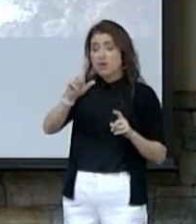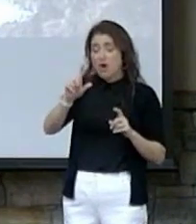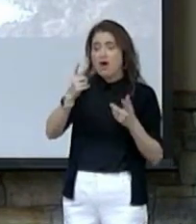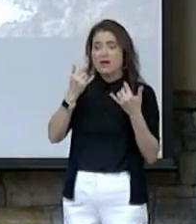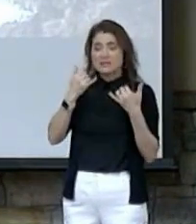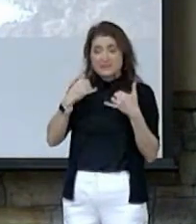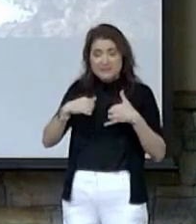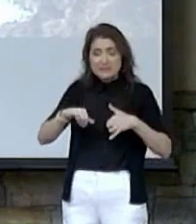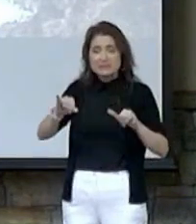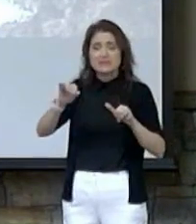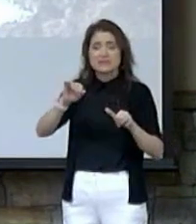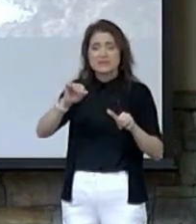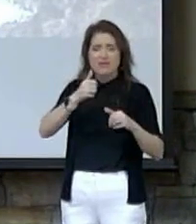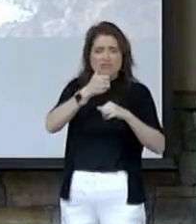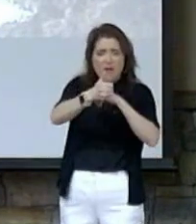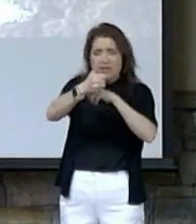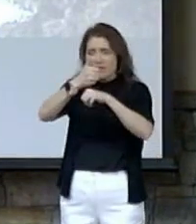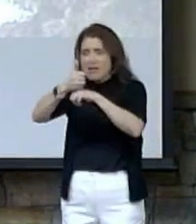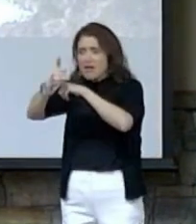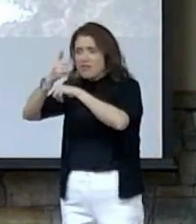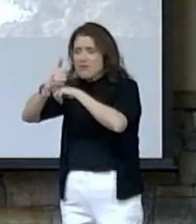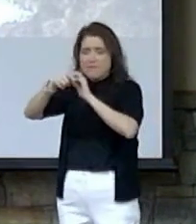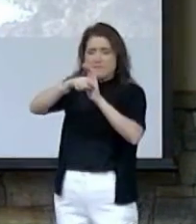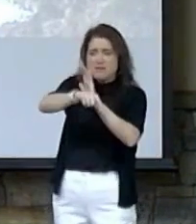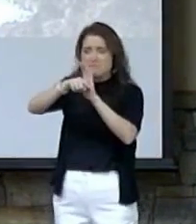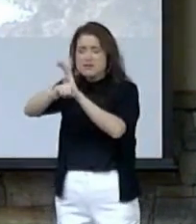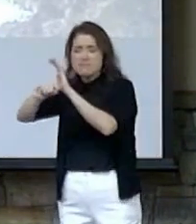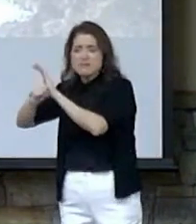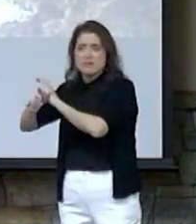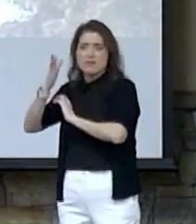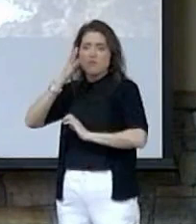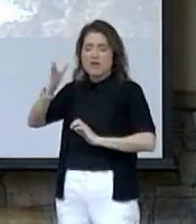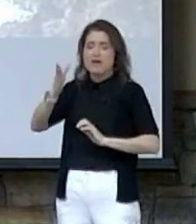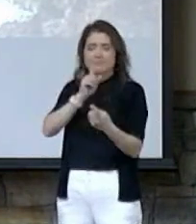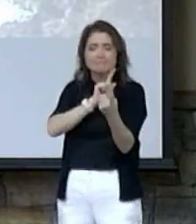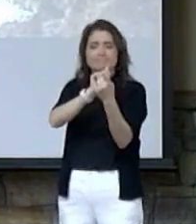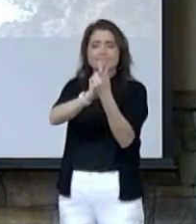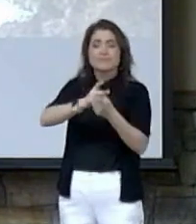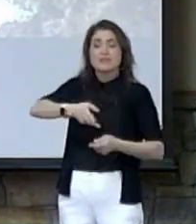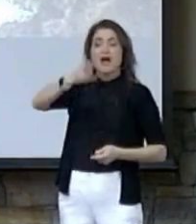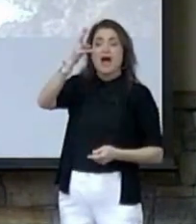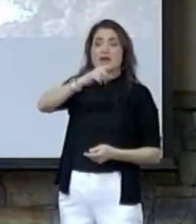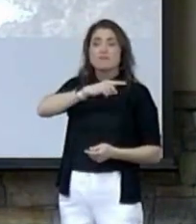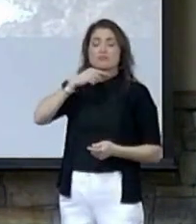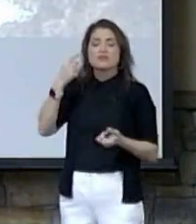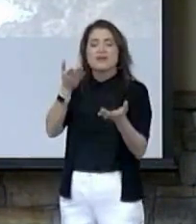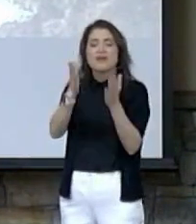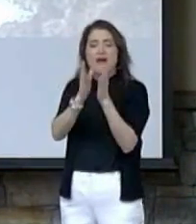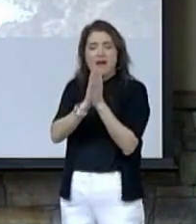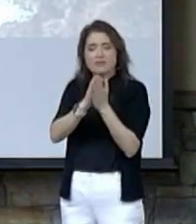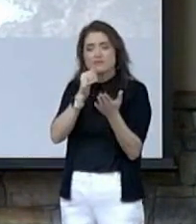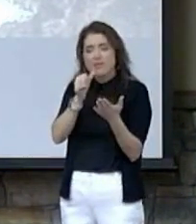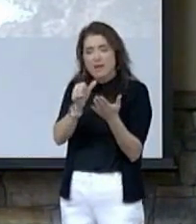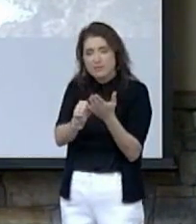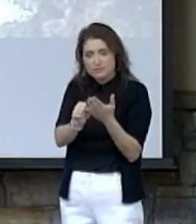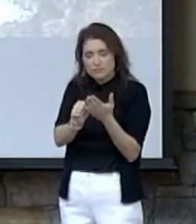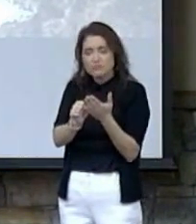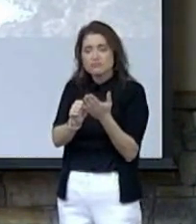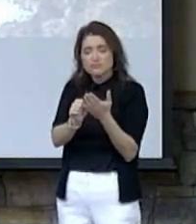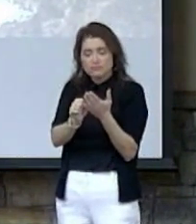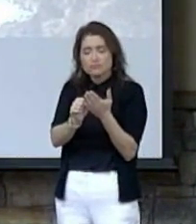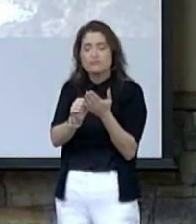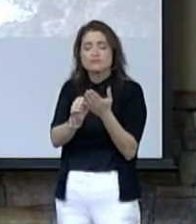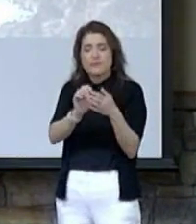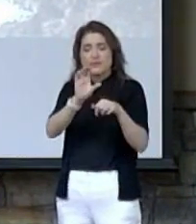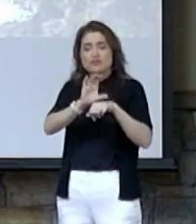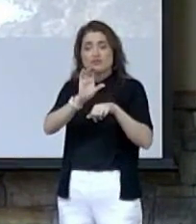threats and murder against the disciples of the Lord, went to the high priest and asked him for letters to the synagogues at Damascus, so